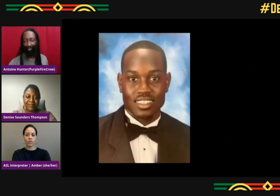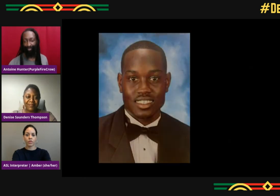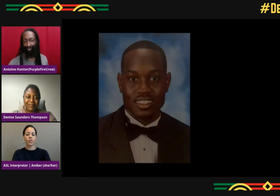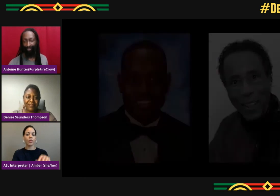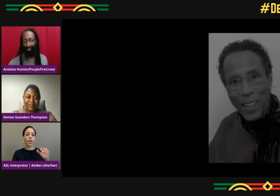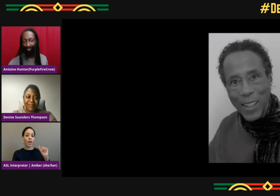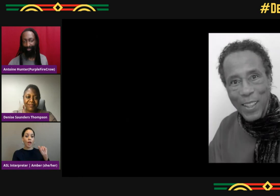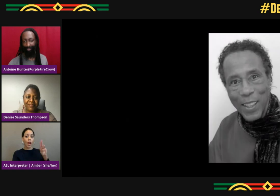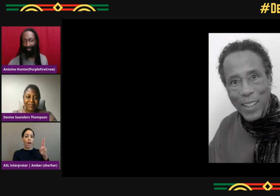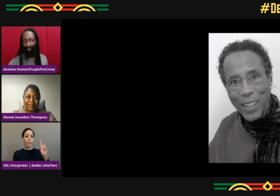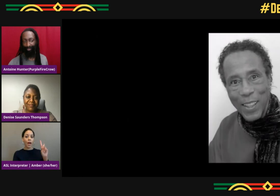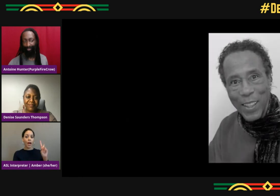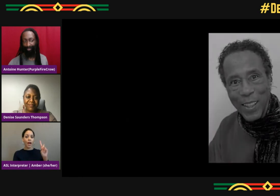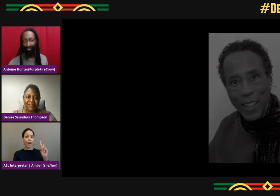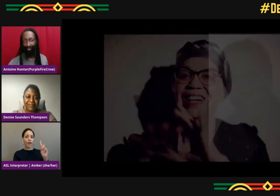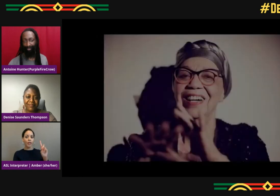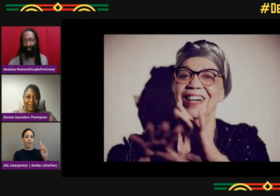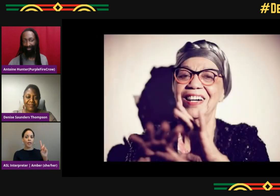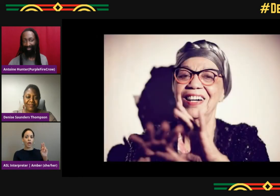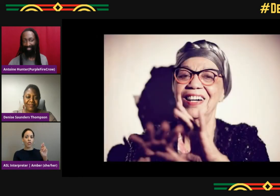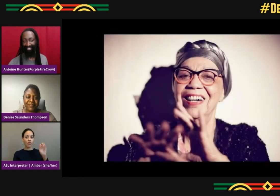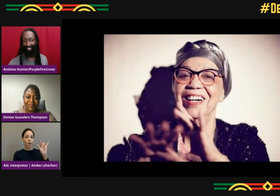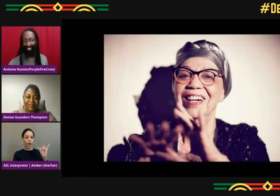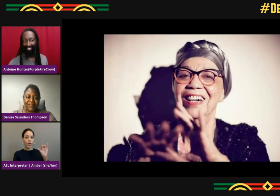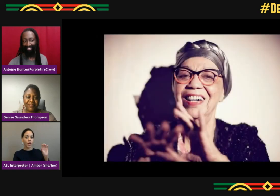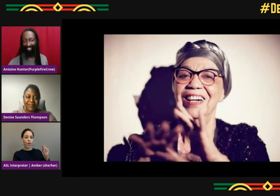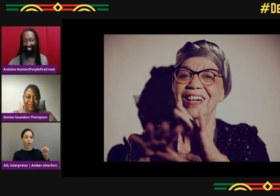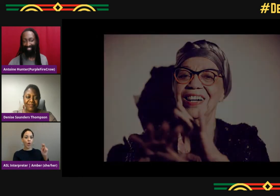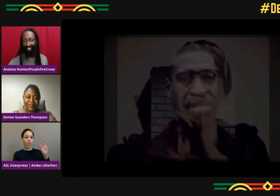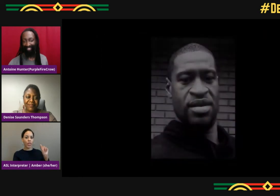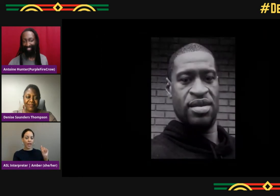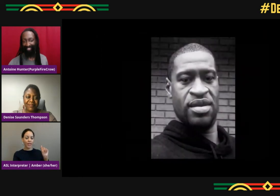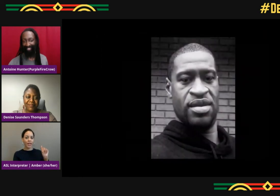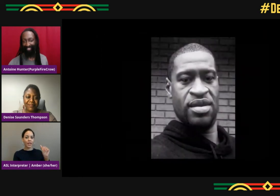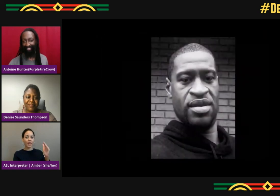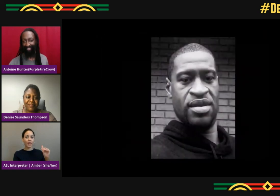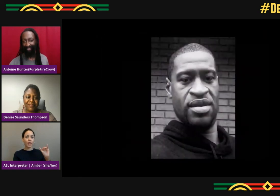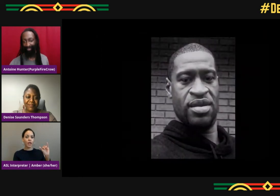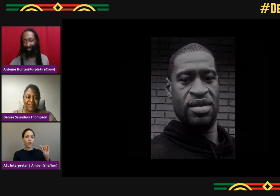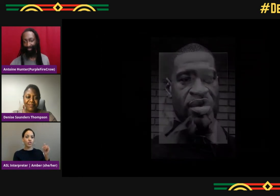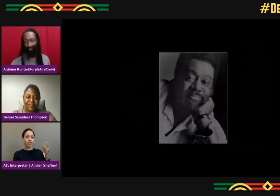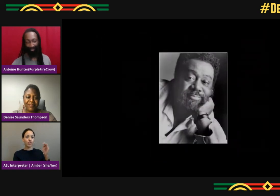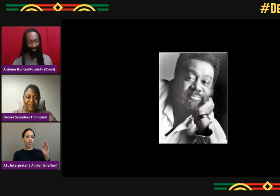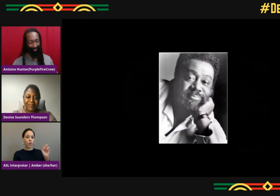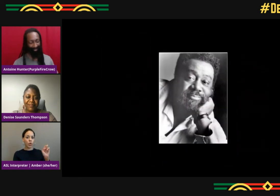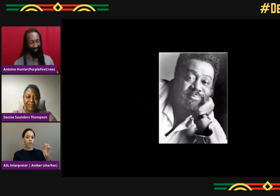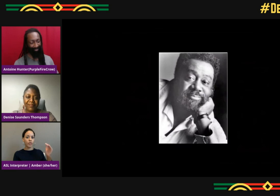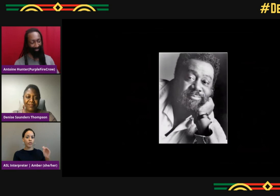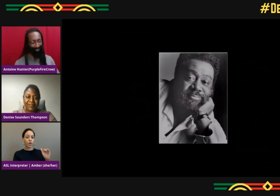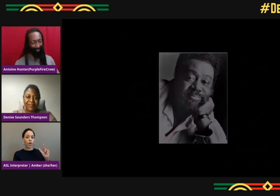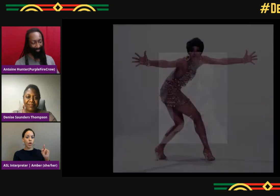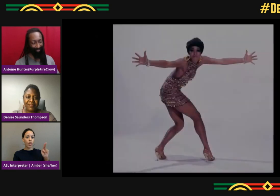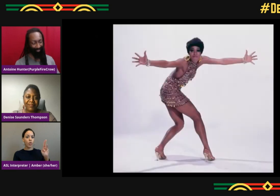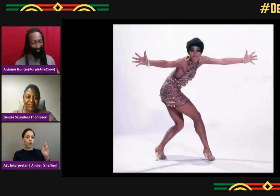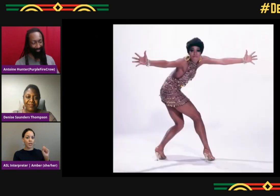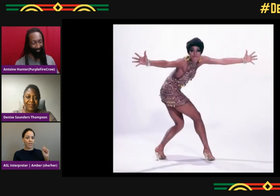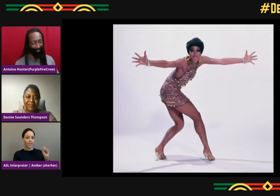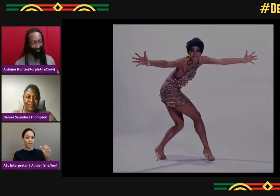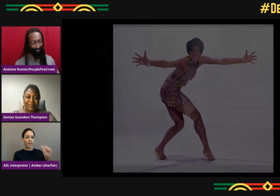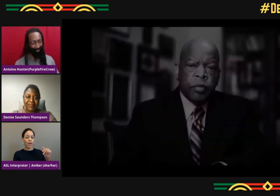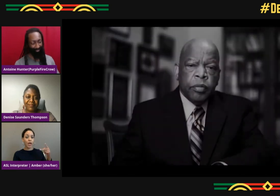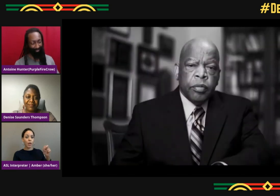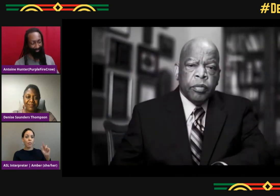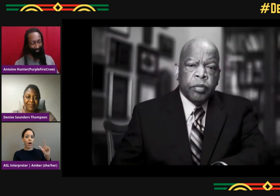Ahmad Aubrey, Ronnie Armand, Othella Dallas, George Floyd, Louis Johnson, Paula